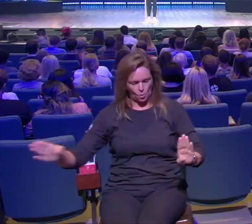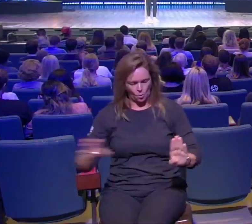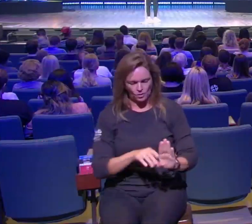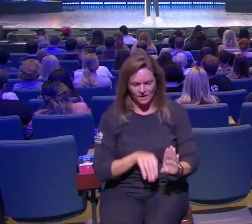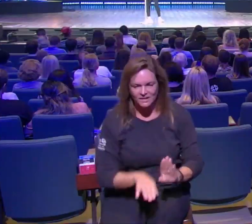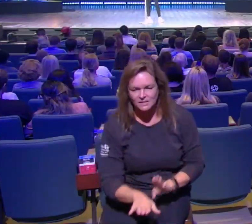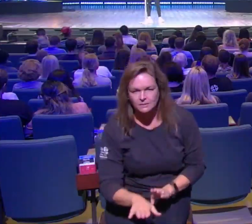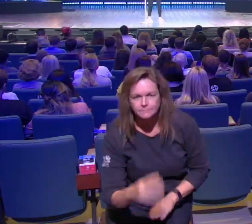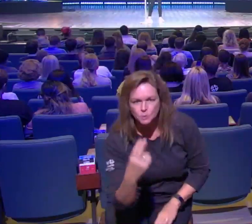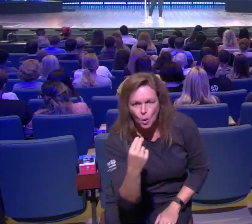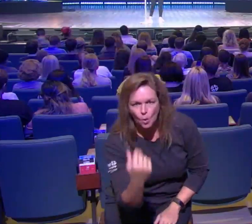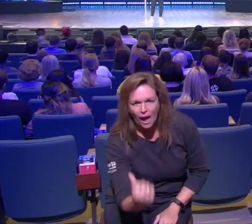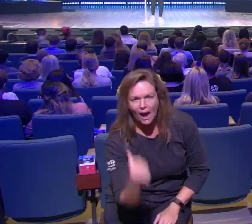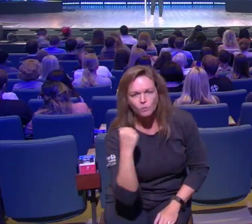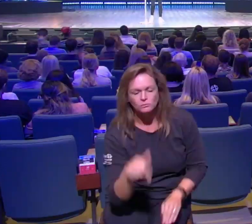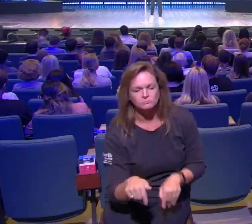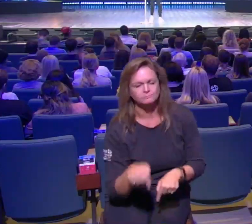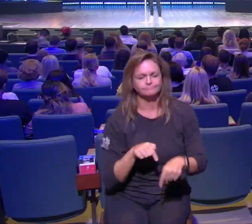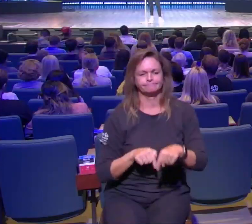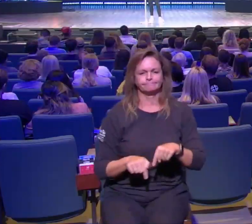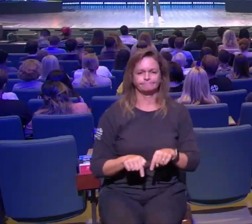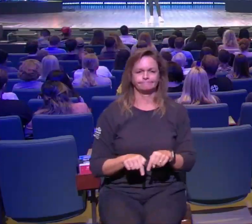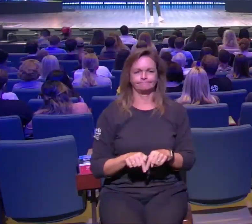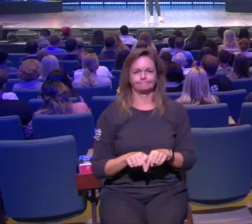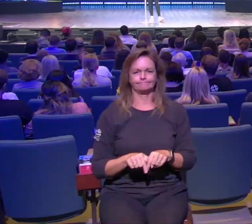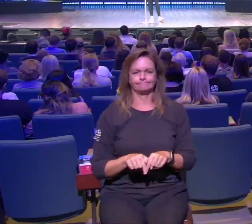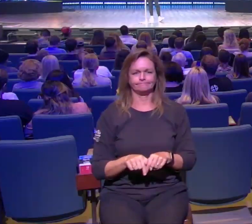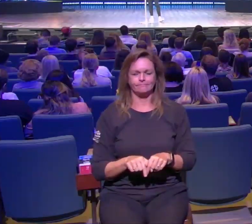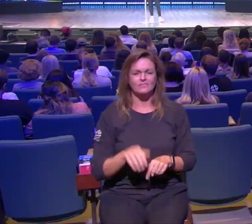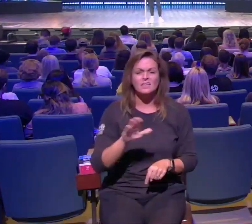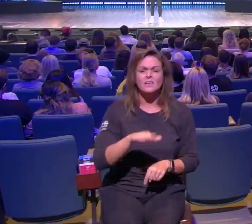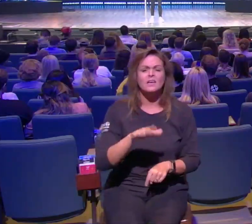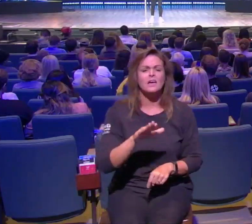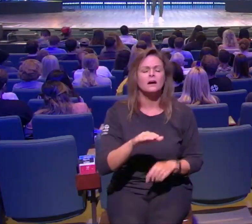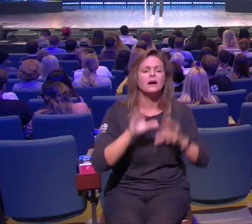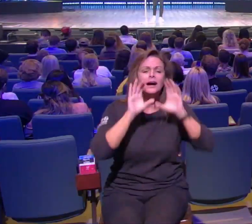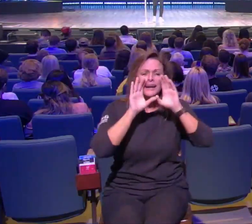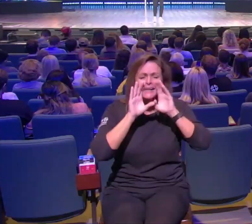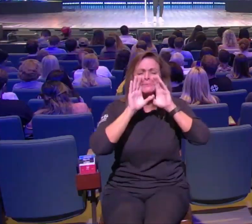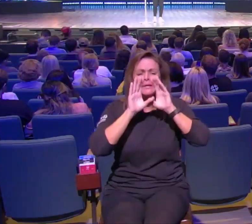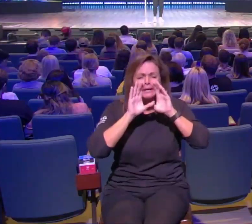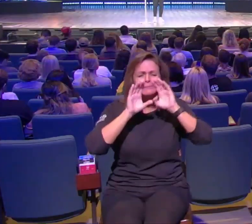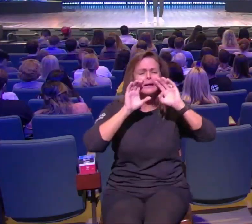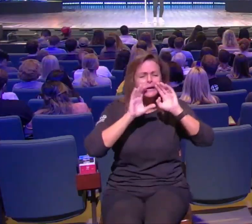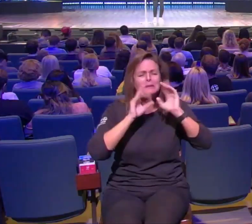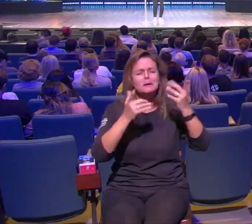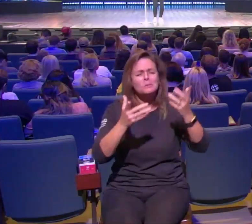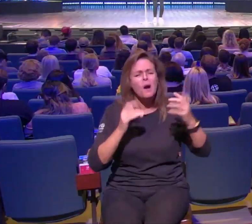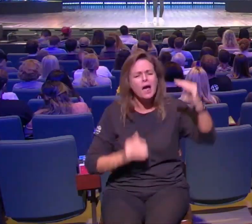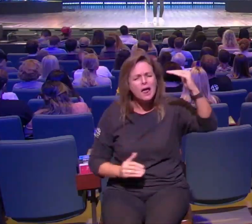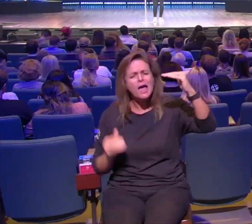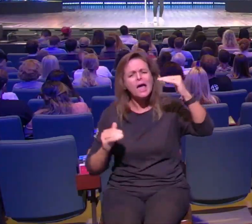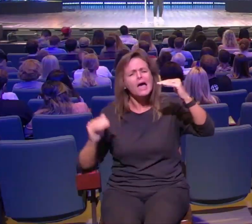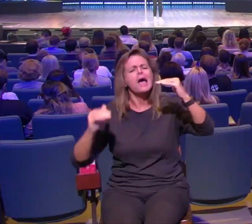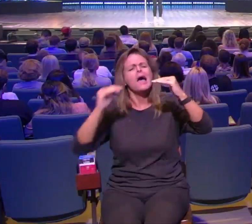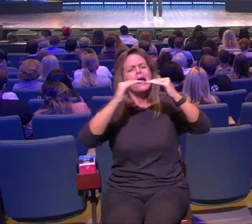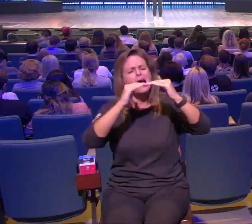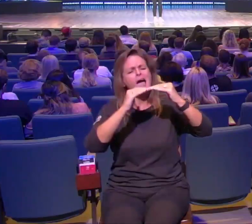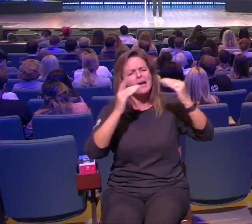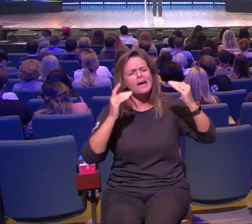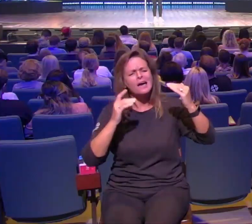See, they disrupted the status quo because you know that with over a million